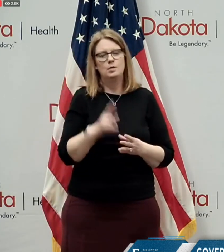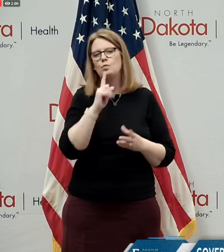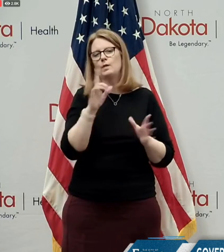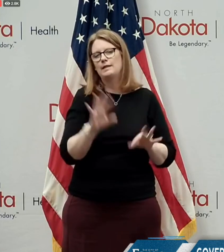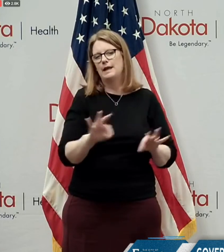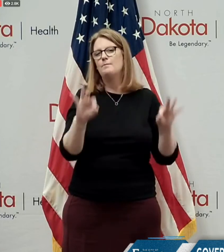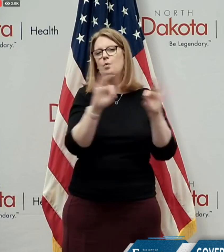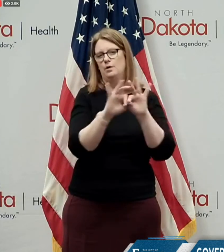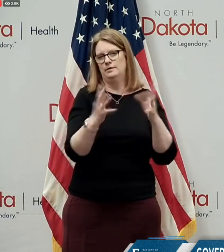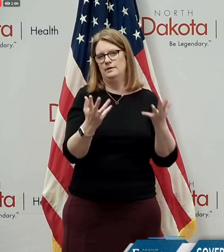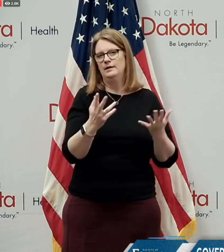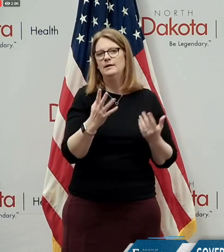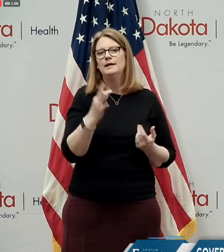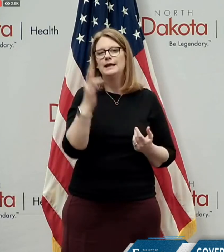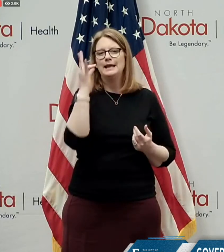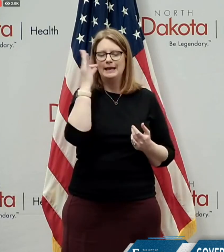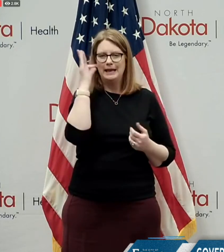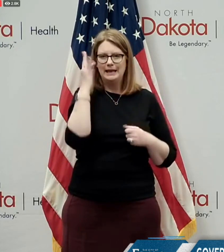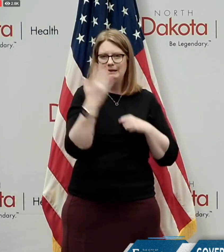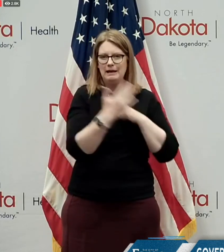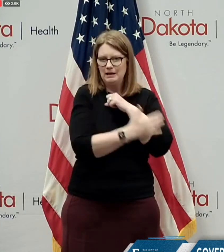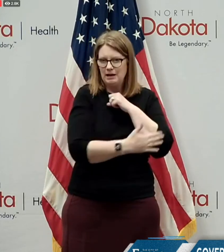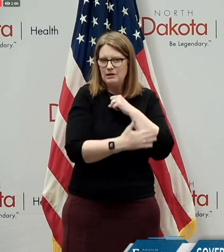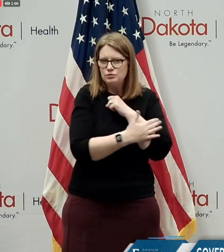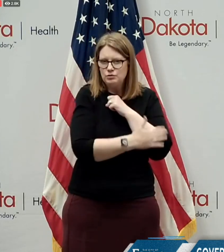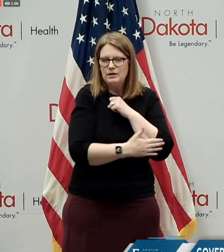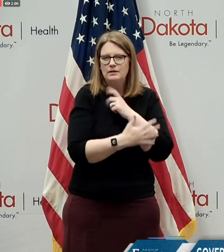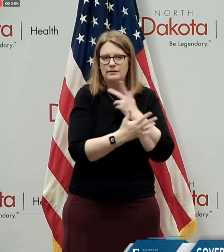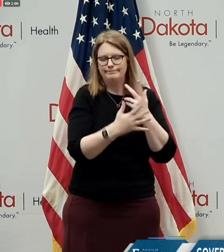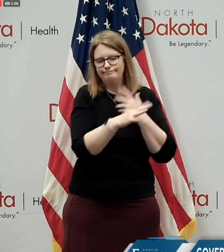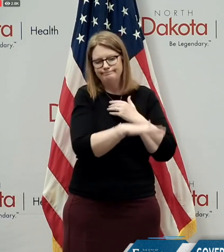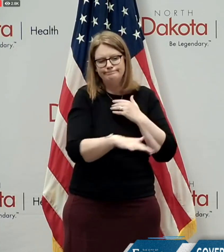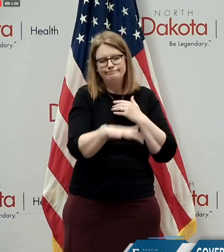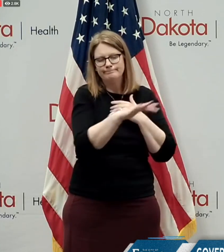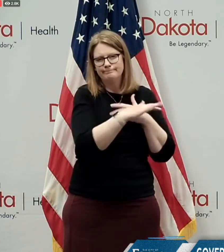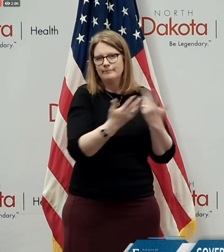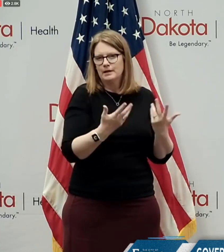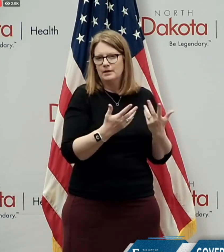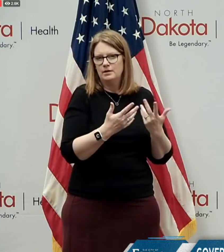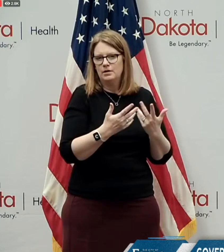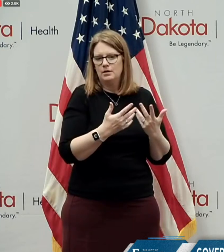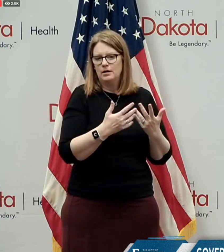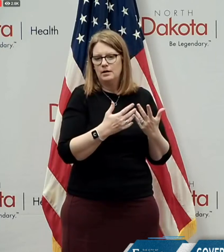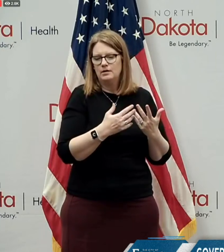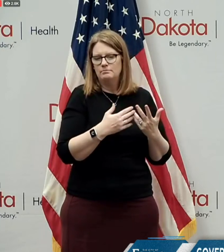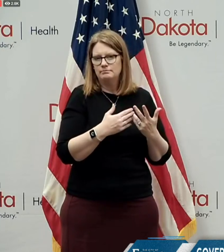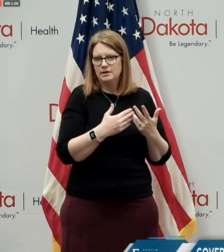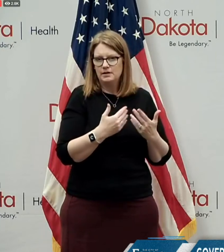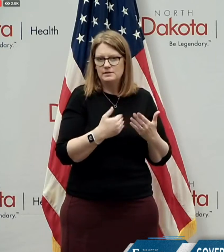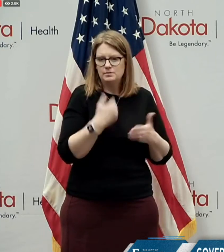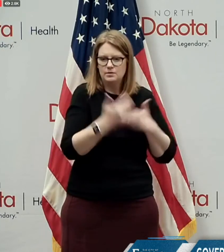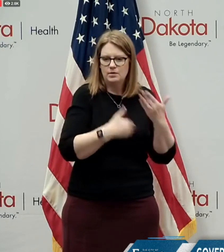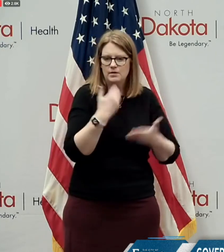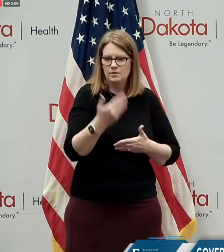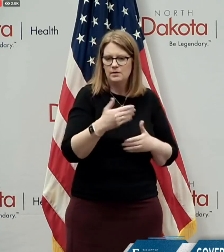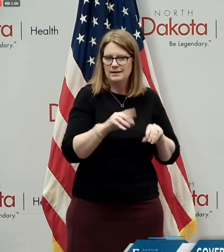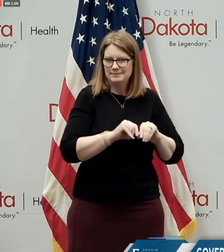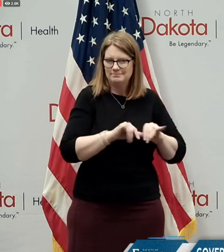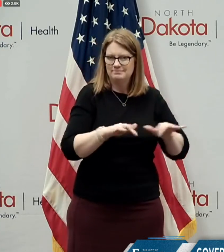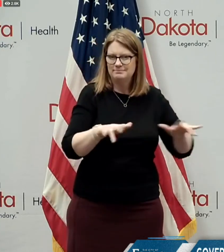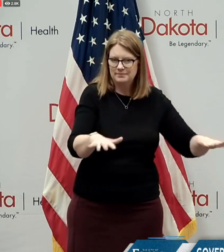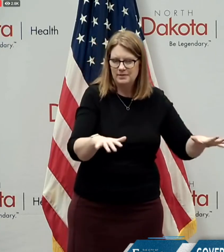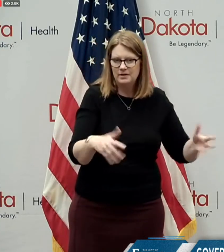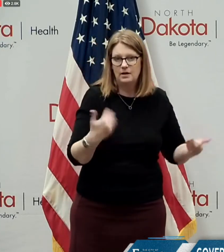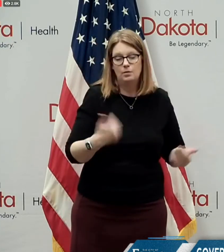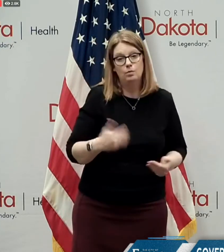think, in Indian country, as we say, as tribal members, where we're at through this pandemic, and how much hard